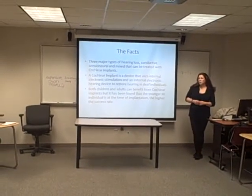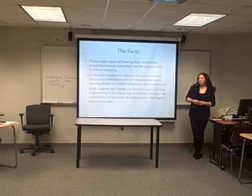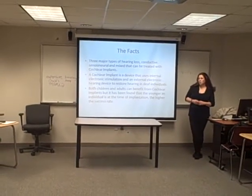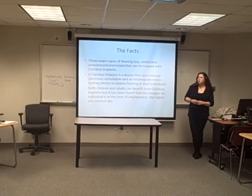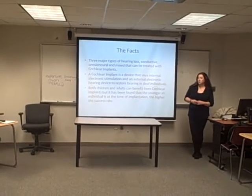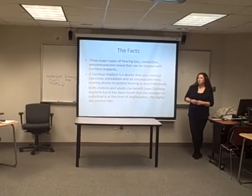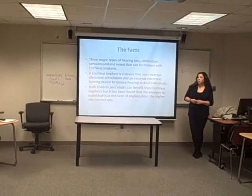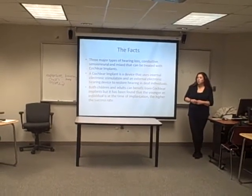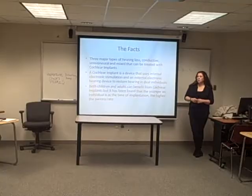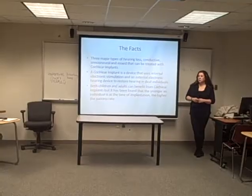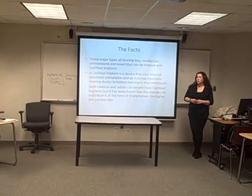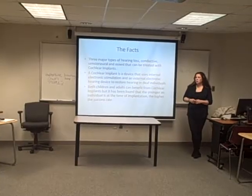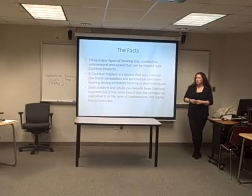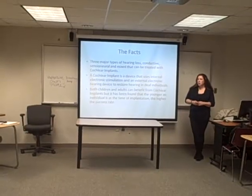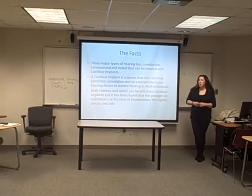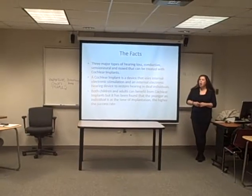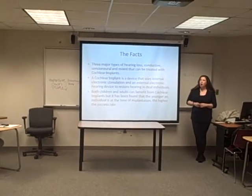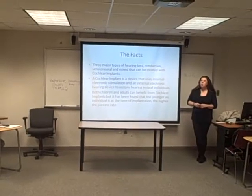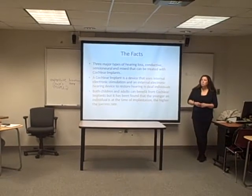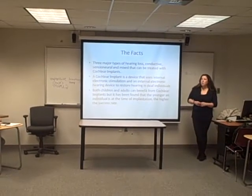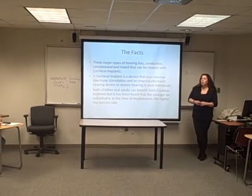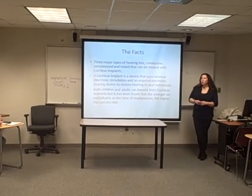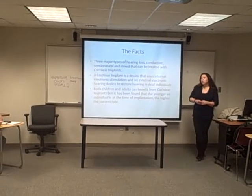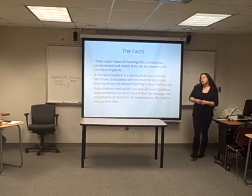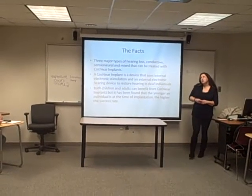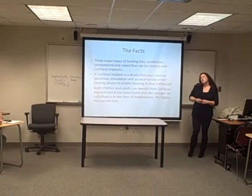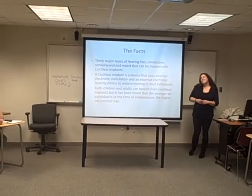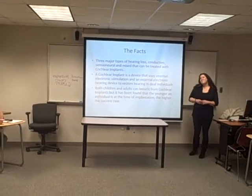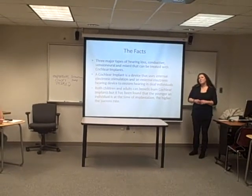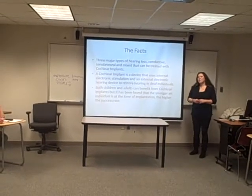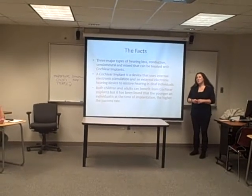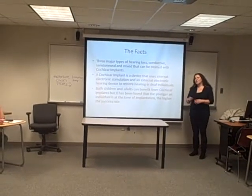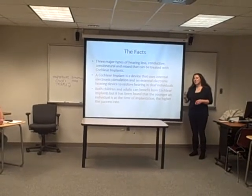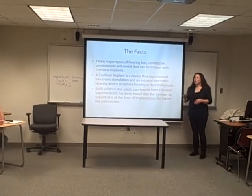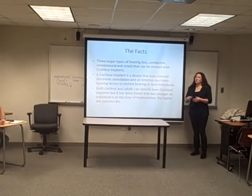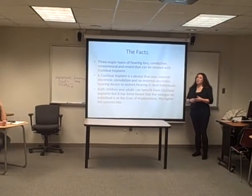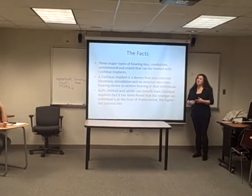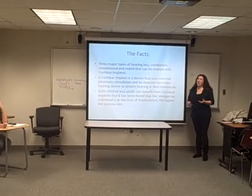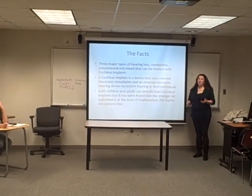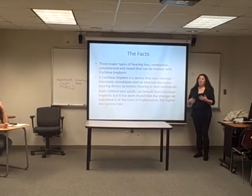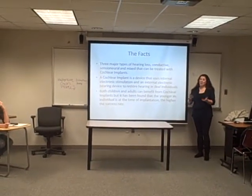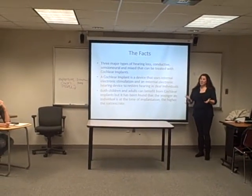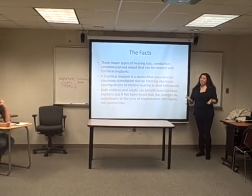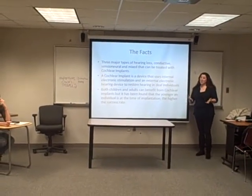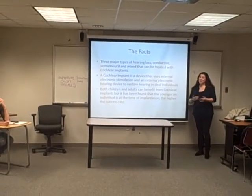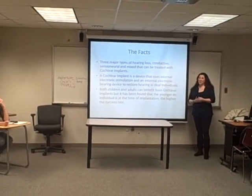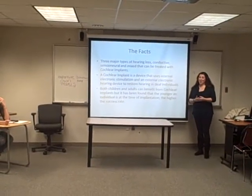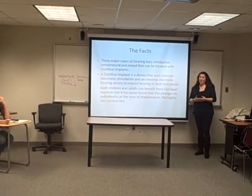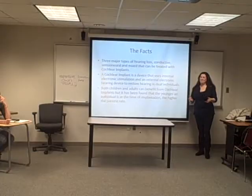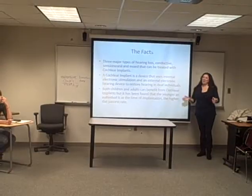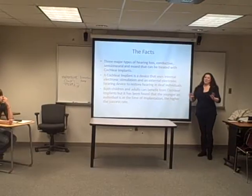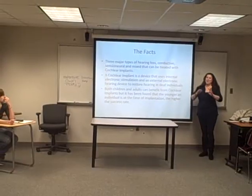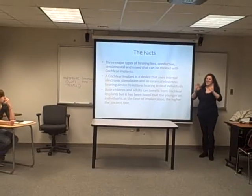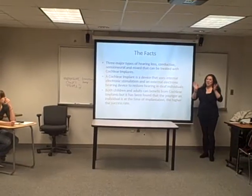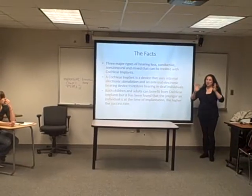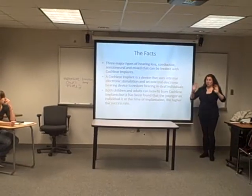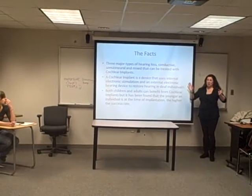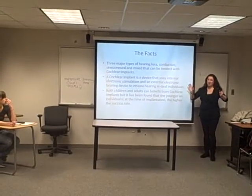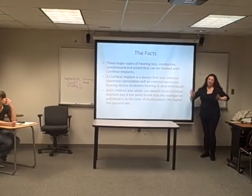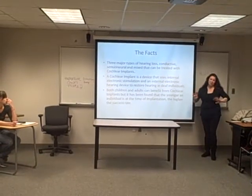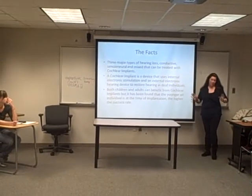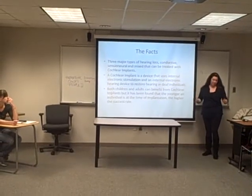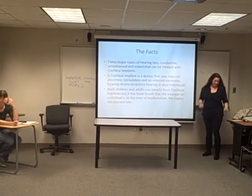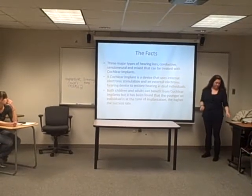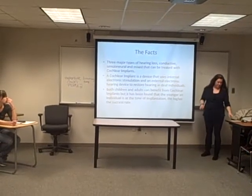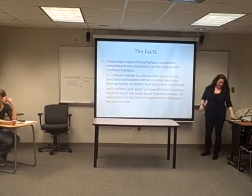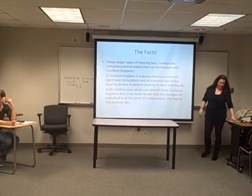After her surgery, was she in a lot of pain? Well, she was 2 and a half. She didn't speak at the time. She was like